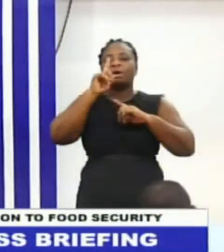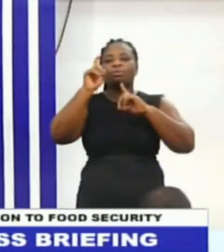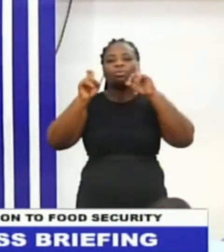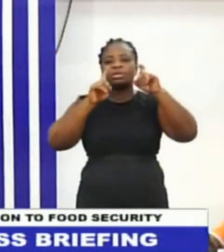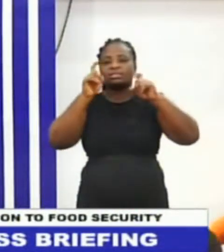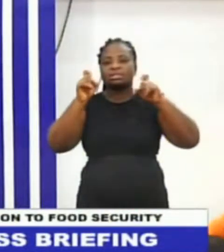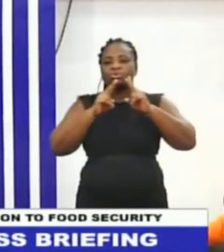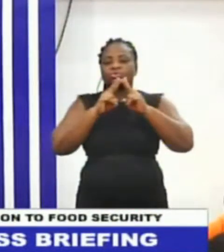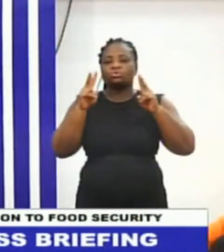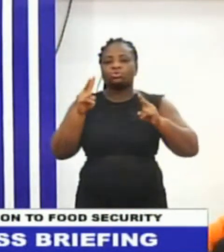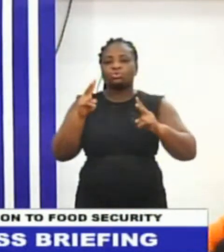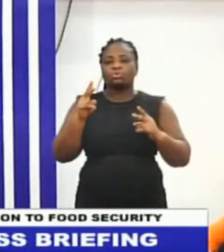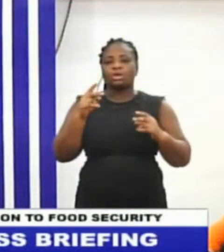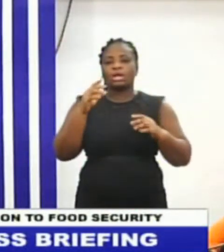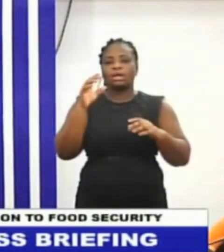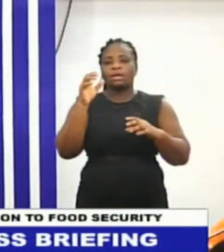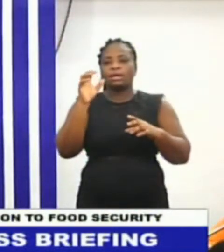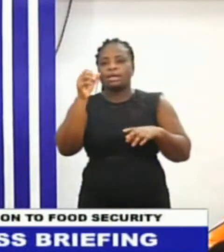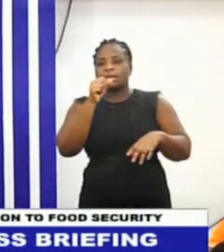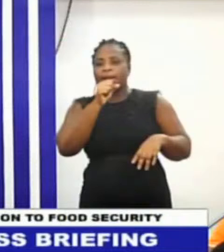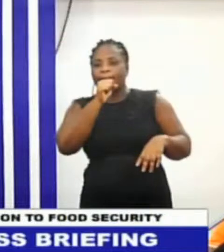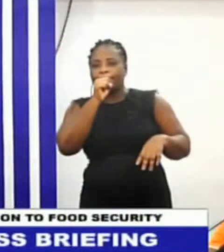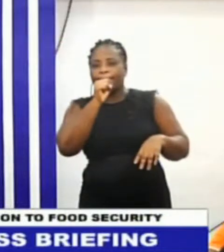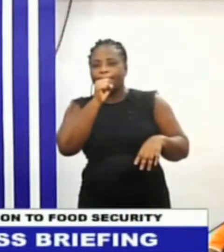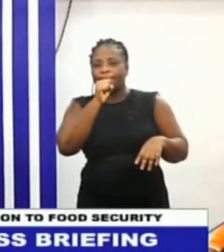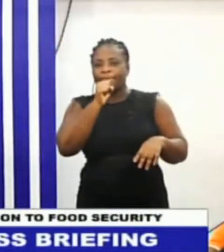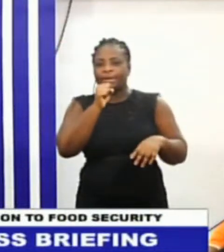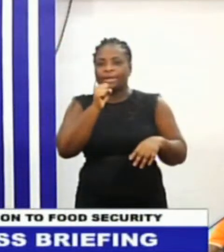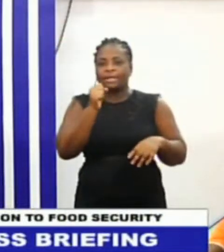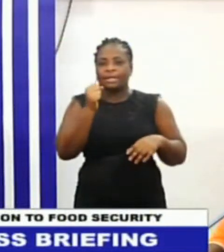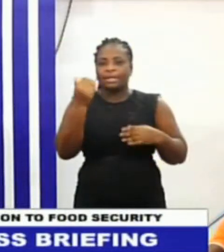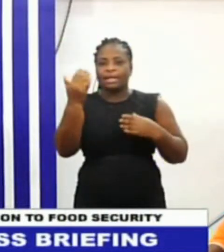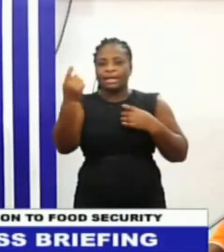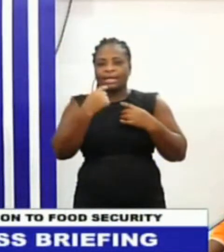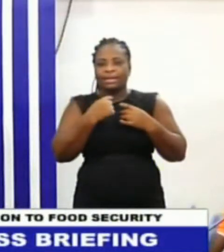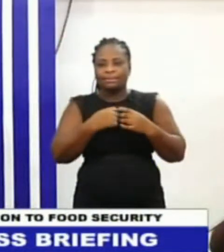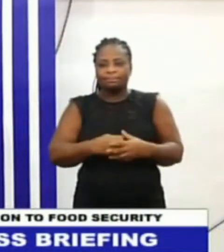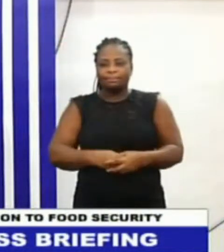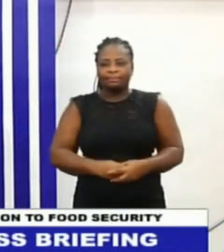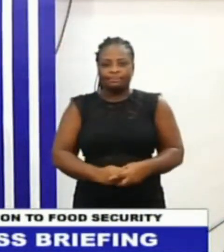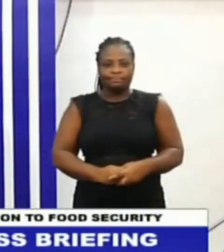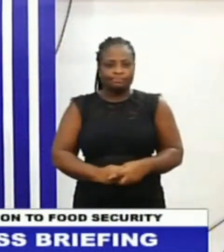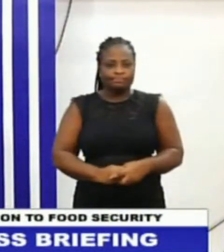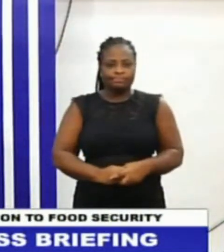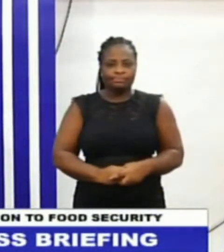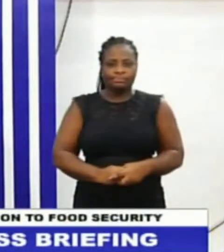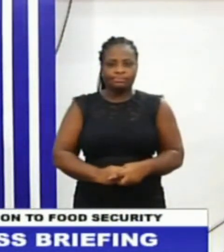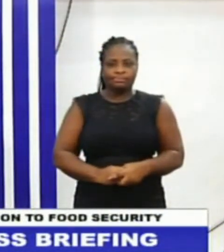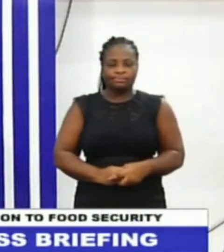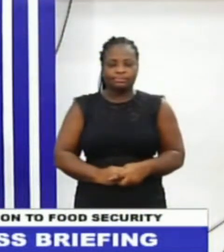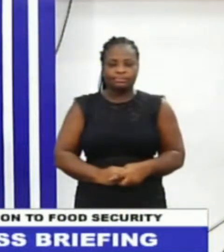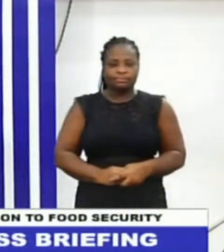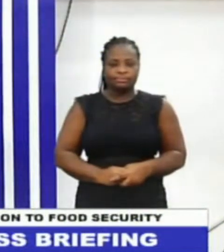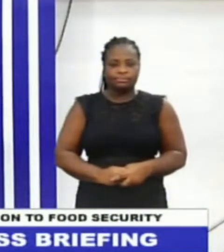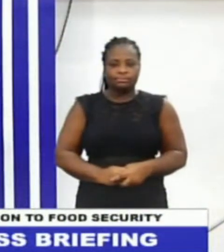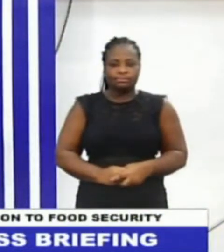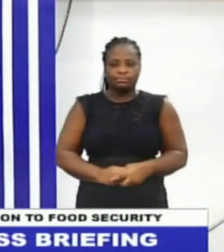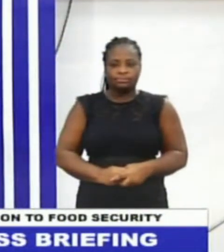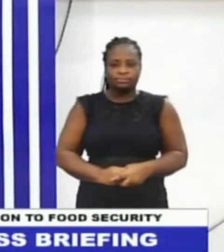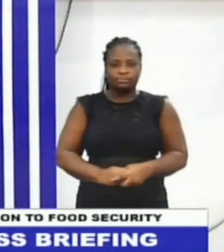so please get a microphone ready there. Sir, please come behind the microphone here, and let us quickly take your question. Yes, sir. Please come